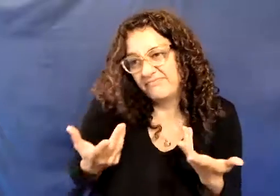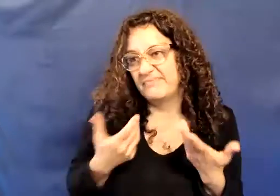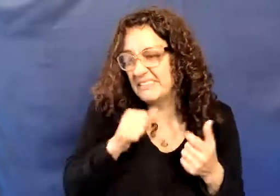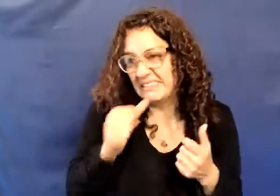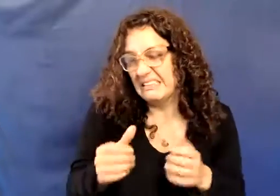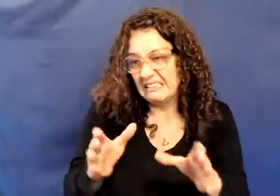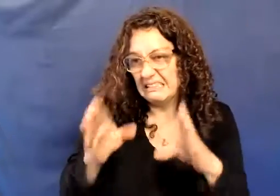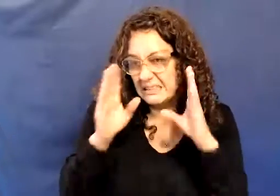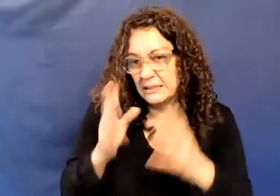Well,